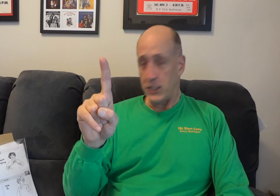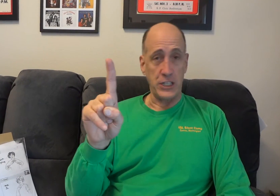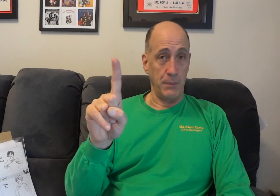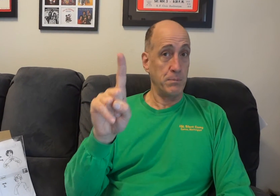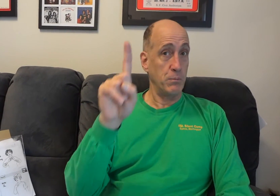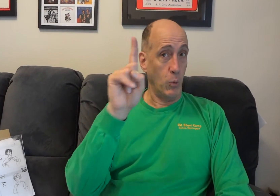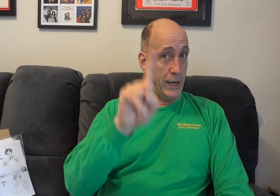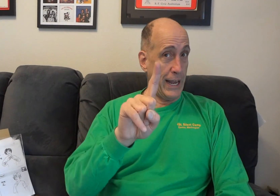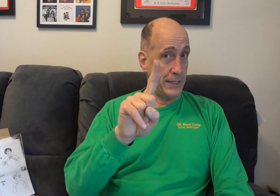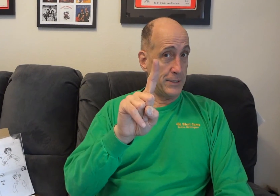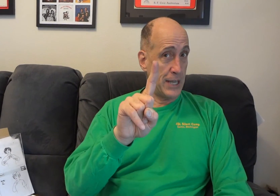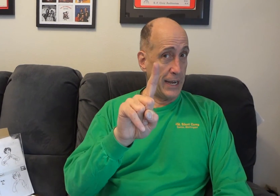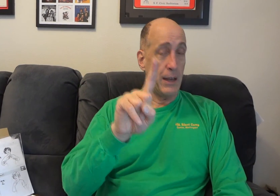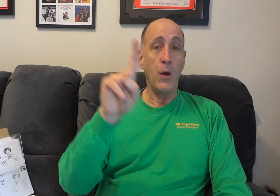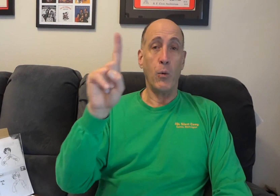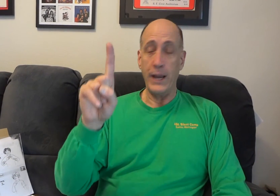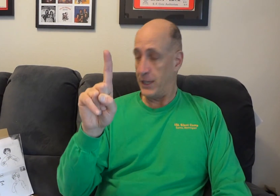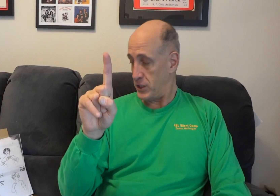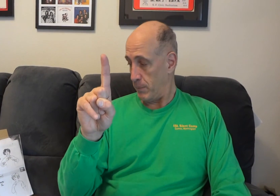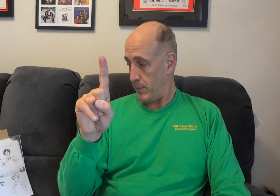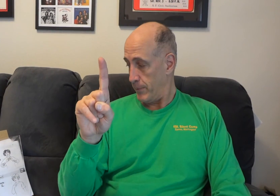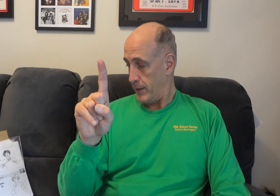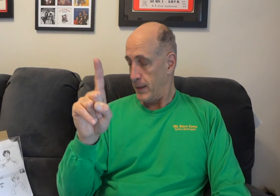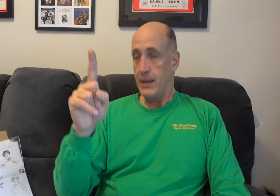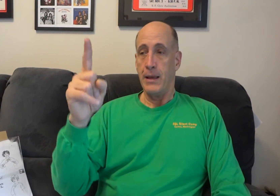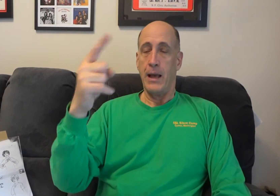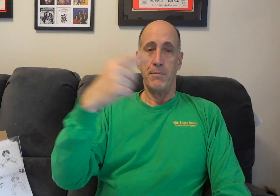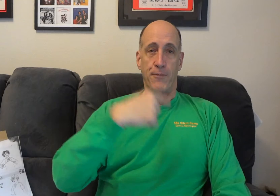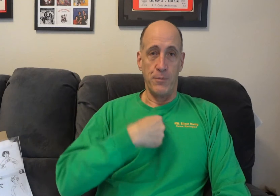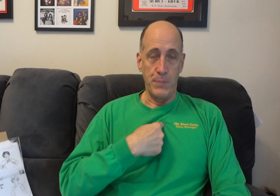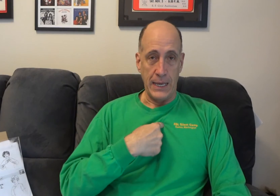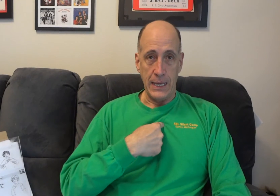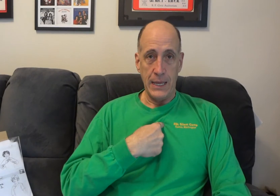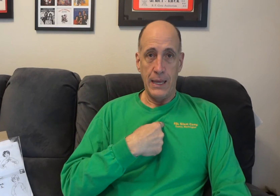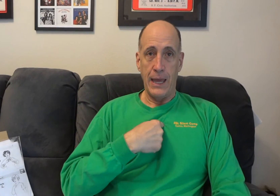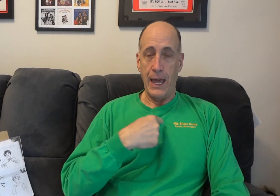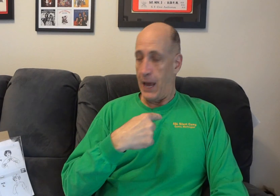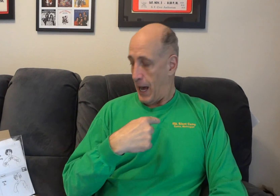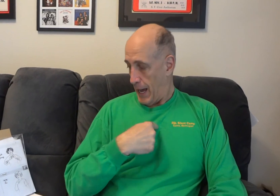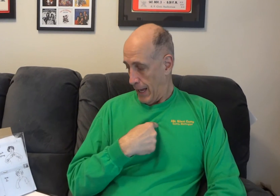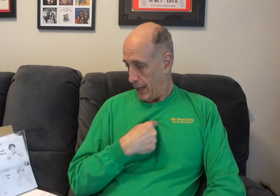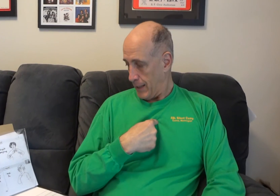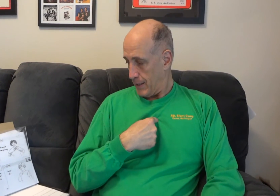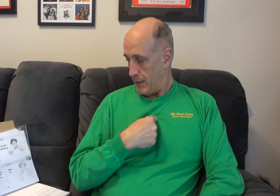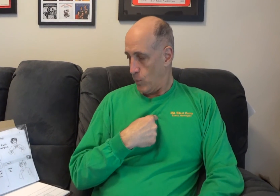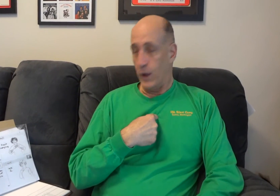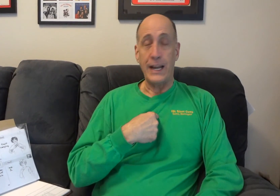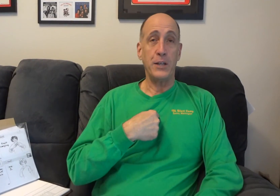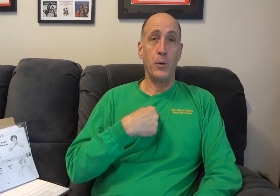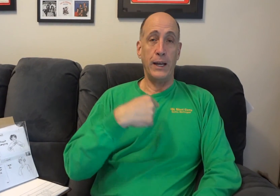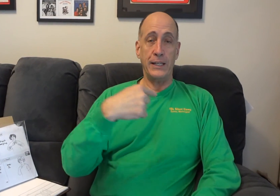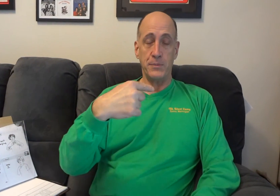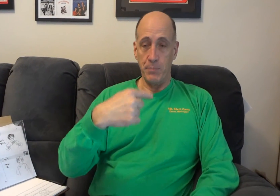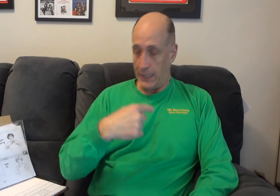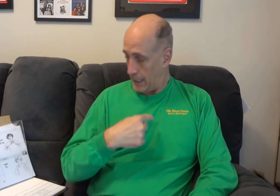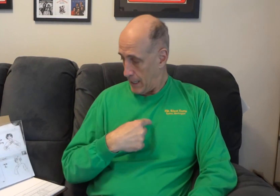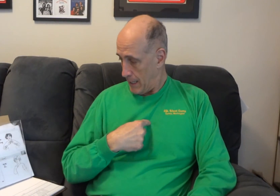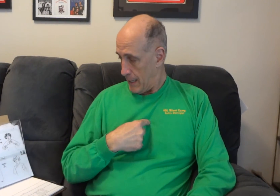shape. One-handed sign, one hand shape. For me and I. 191 is me